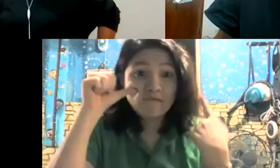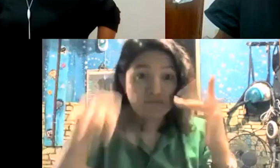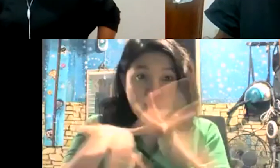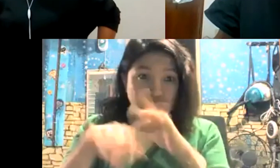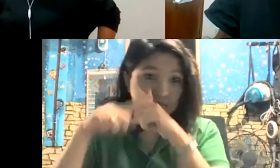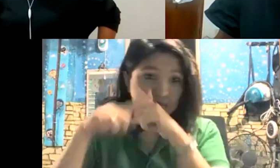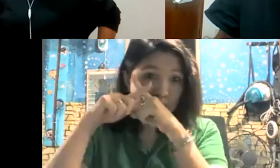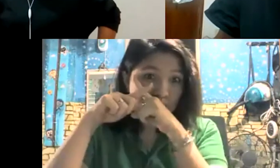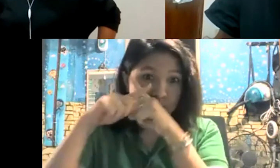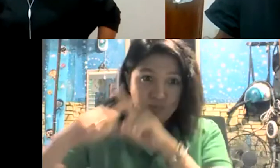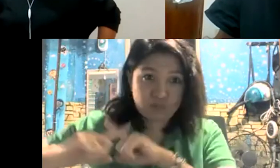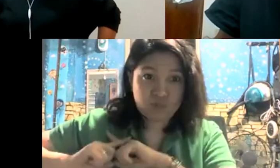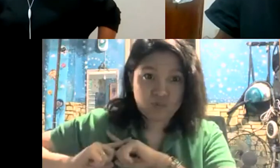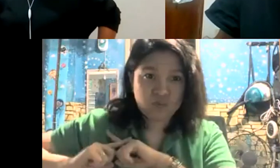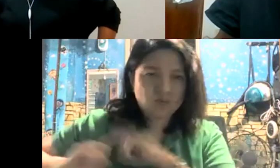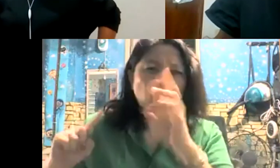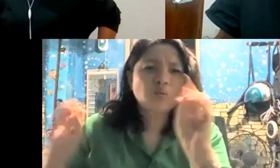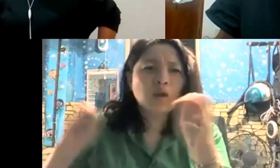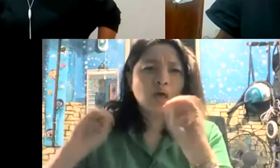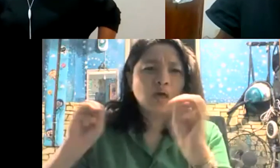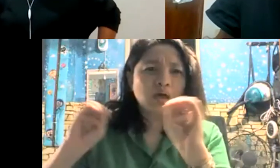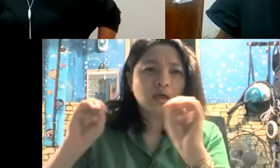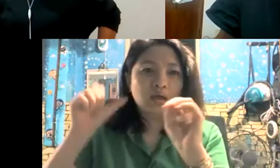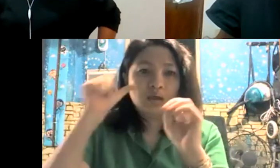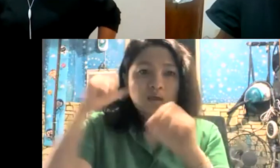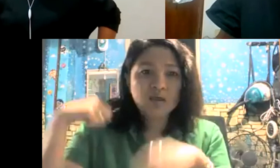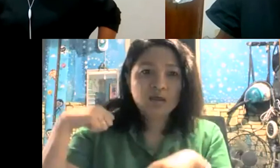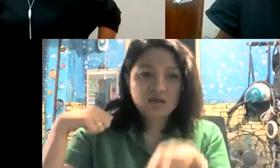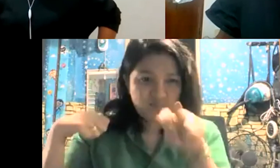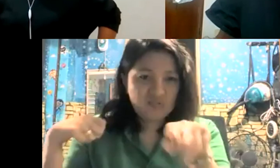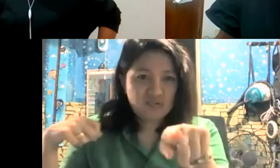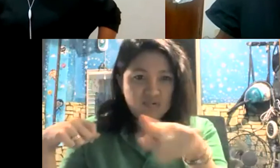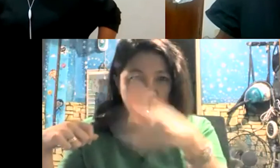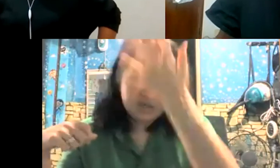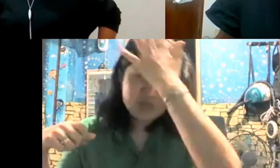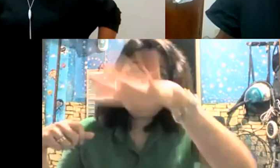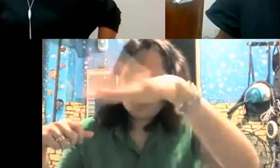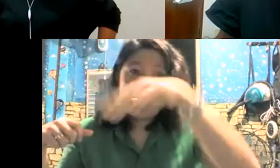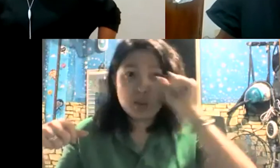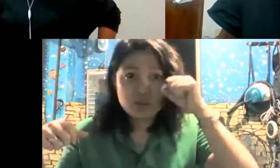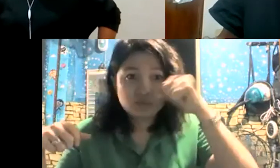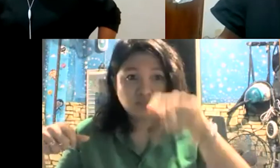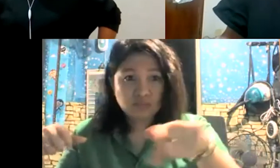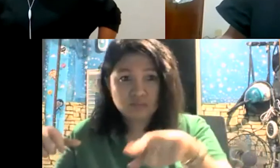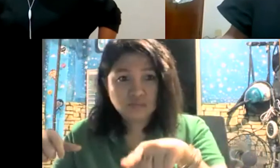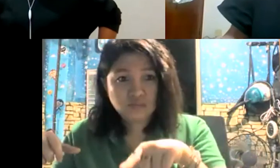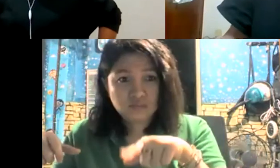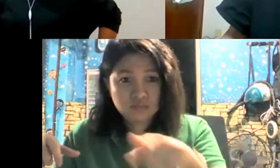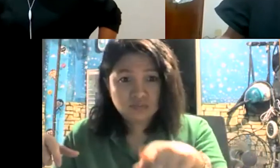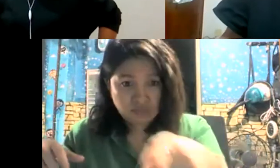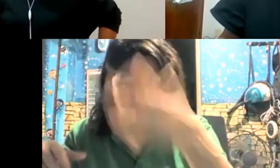Can we put up yesterday? Because it has two touches, right? But in the